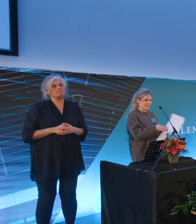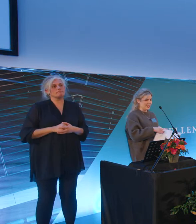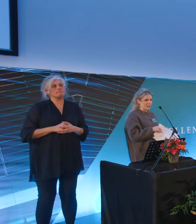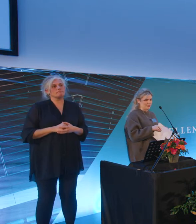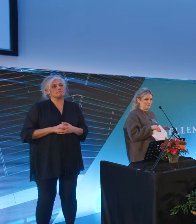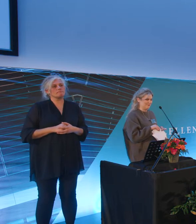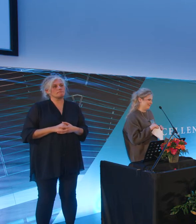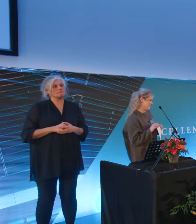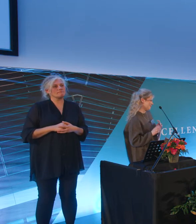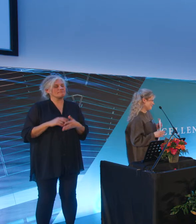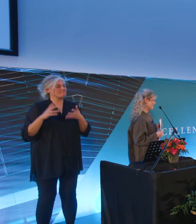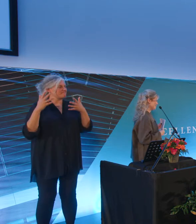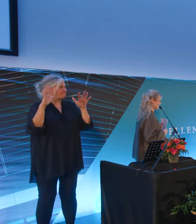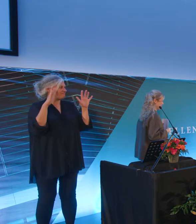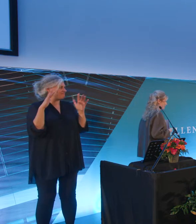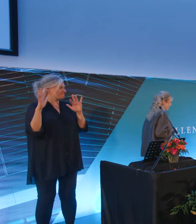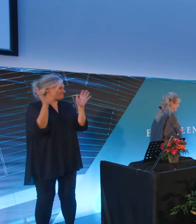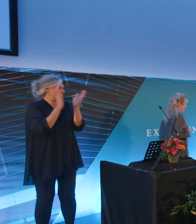Thank you.